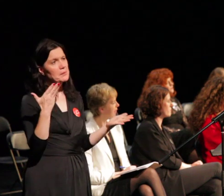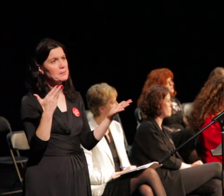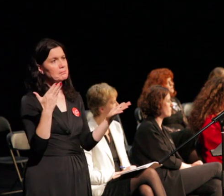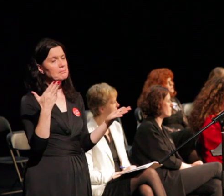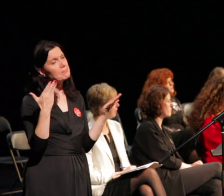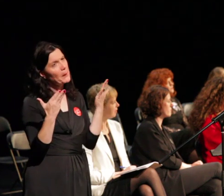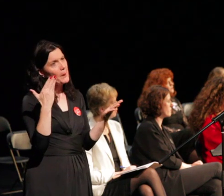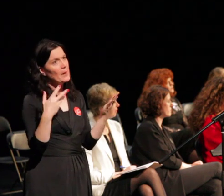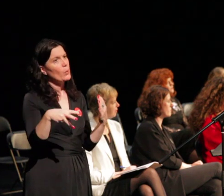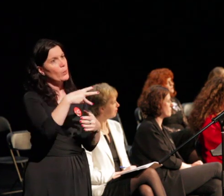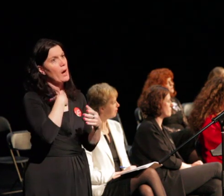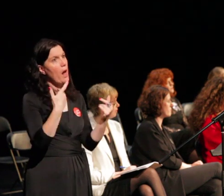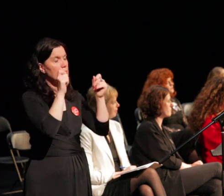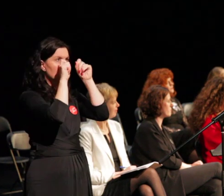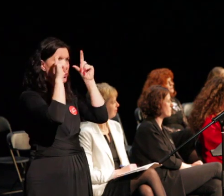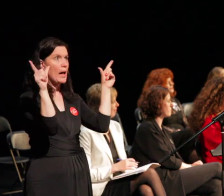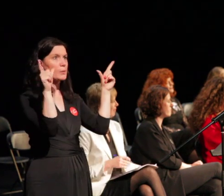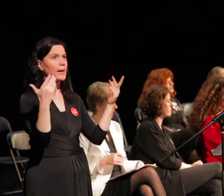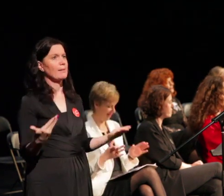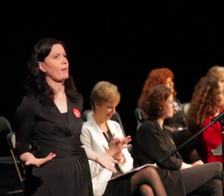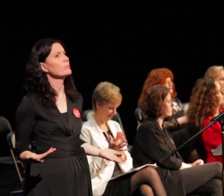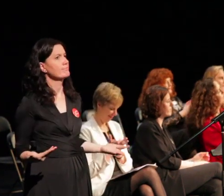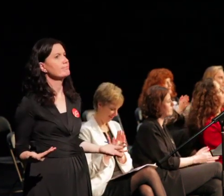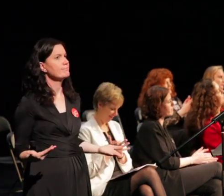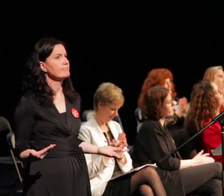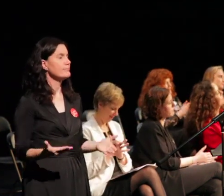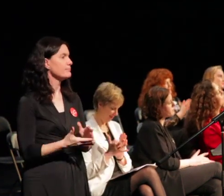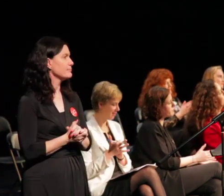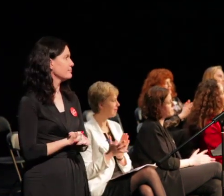Maybe we are all wide awake now.